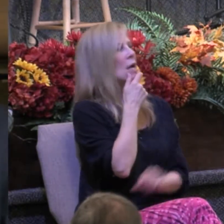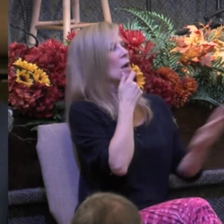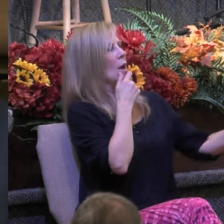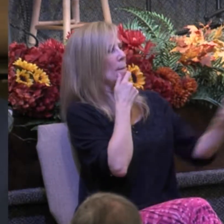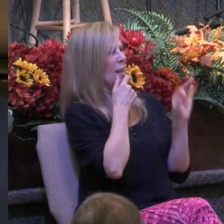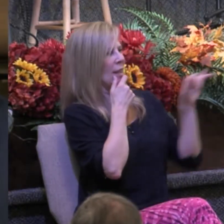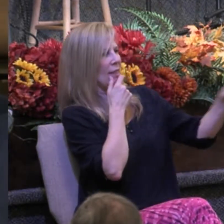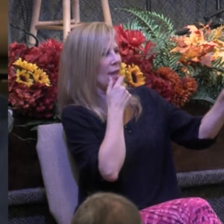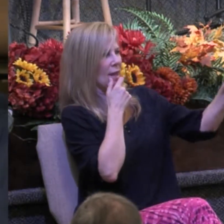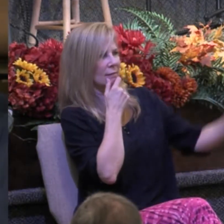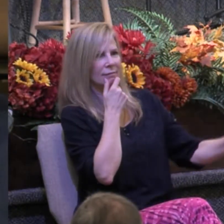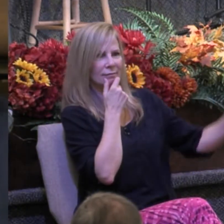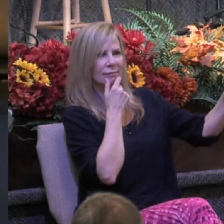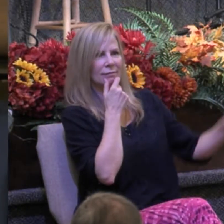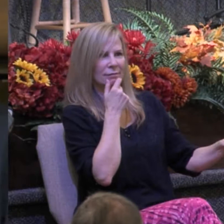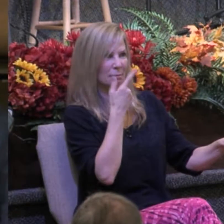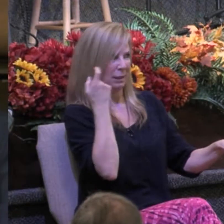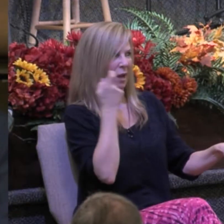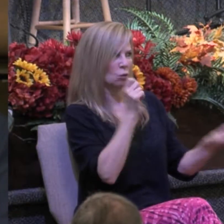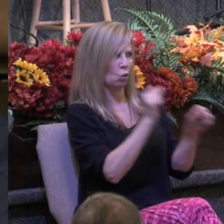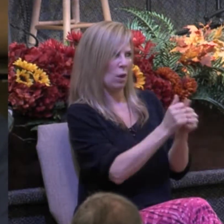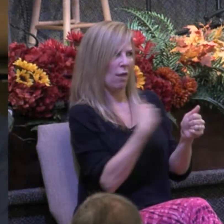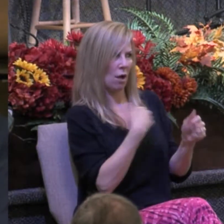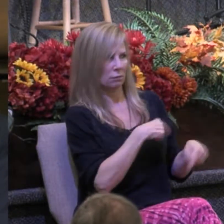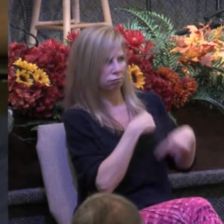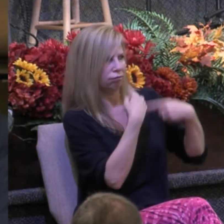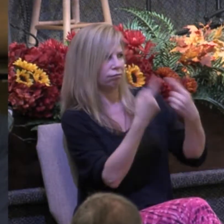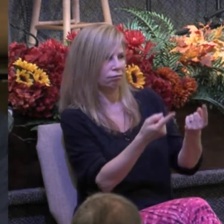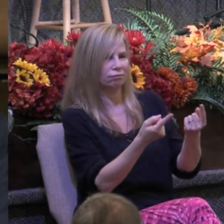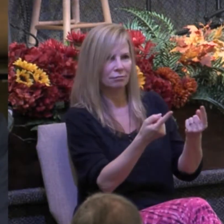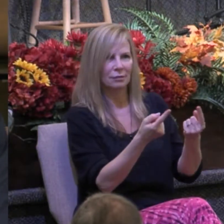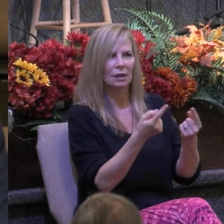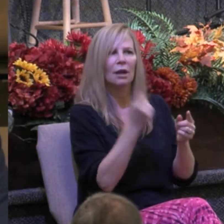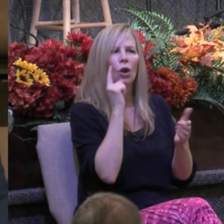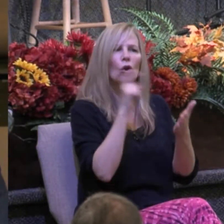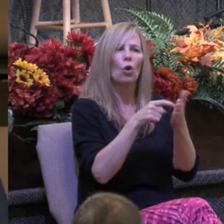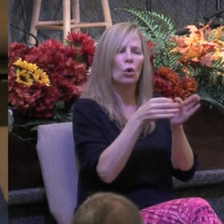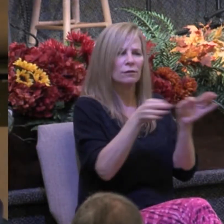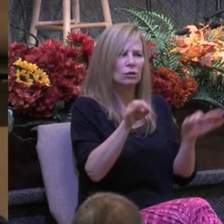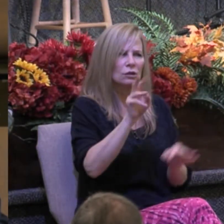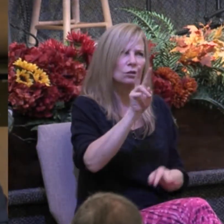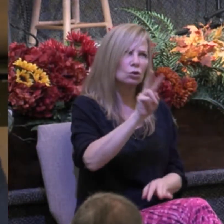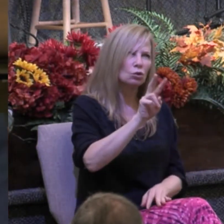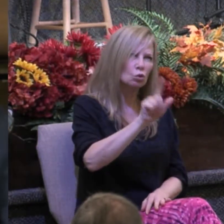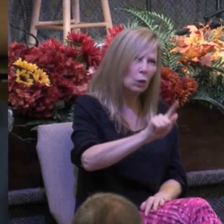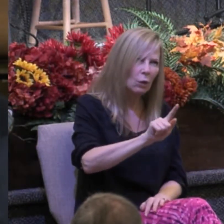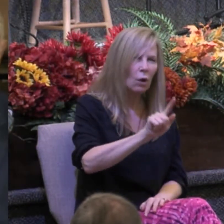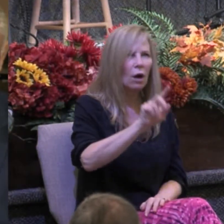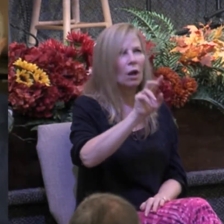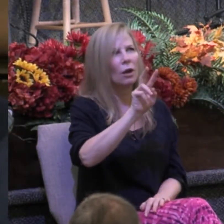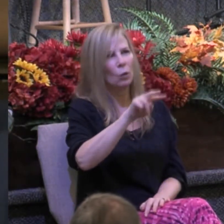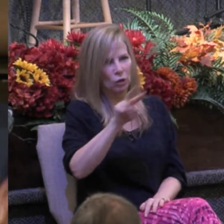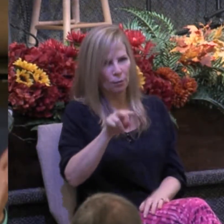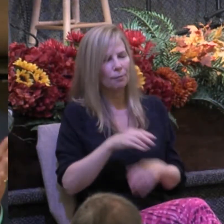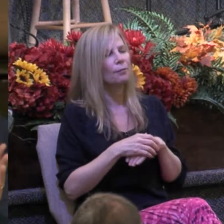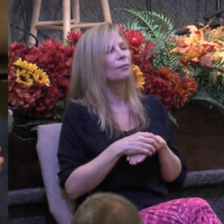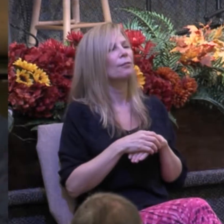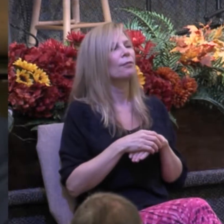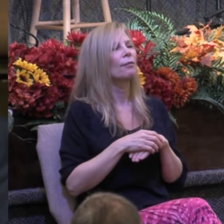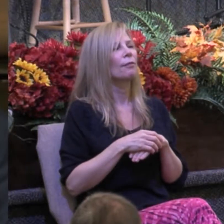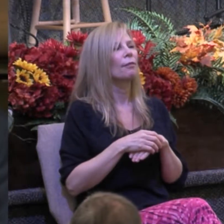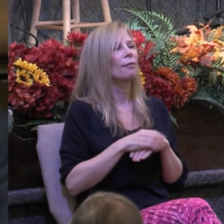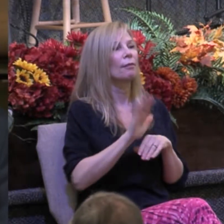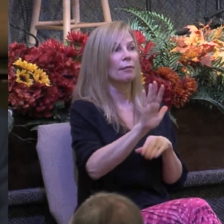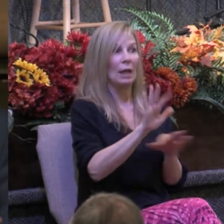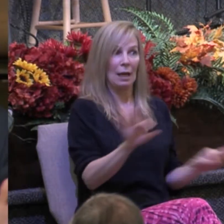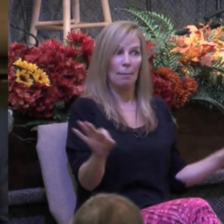they said, the ministry of John the Baptist. Notice verses 21 and 22 of Acts 1. Therefore, it is